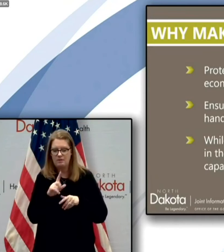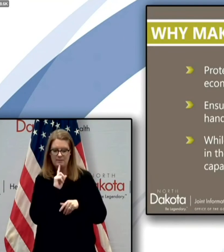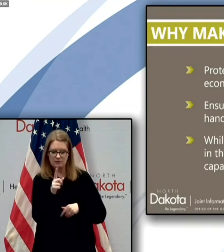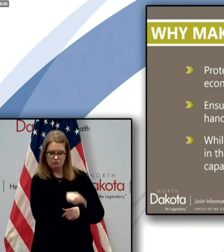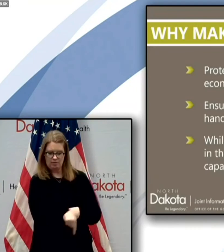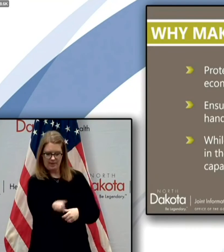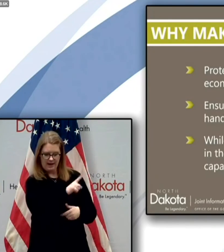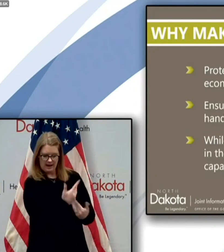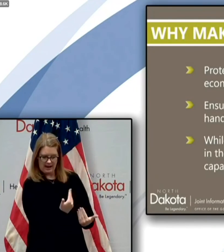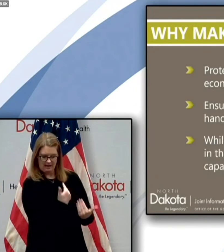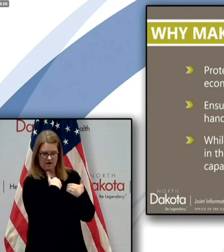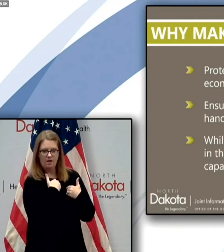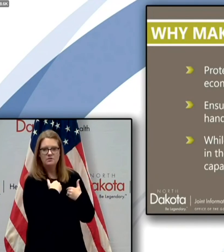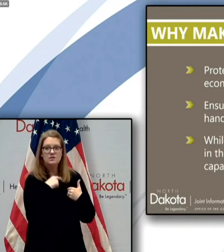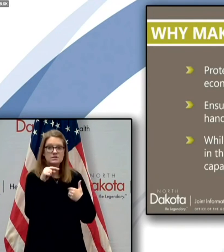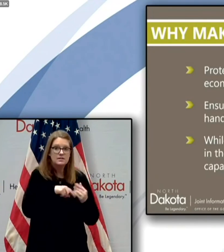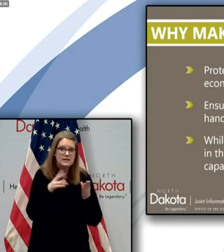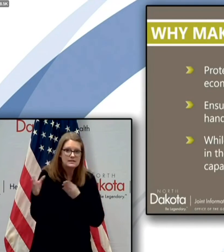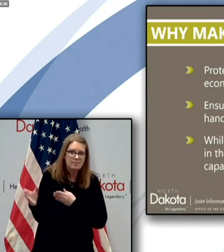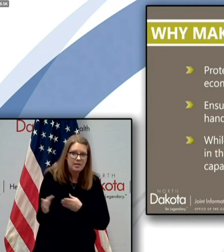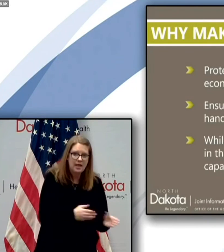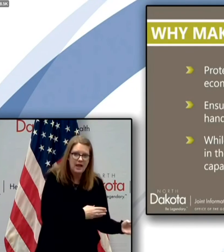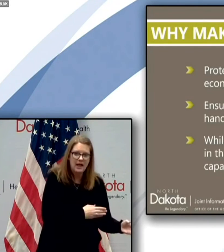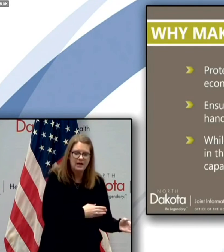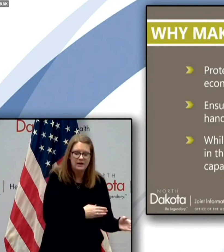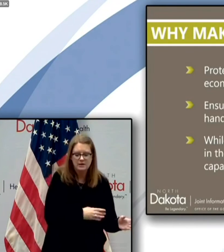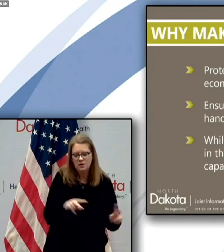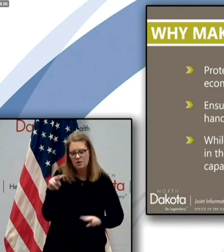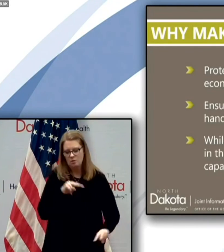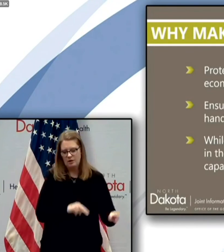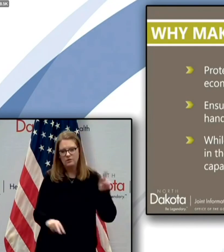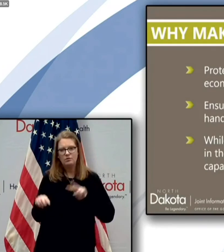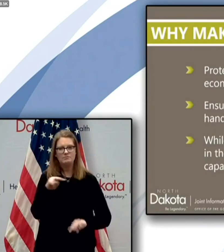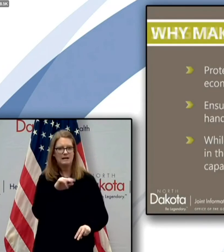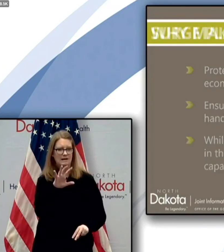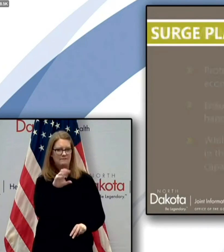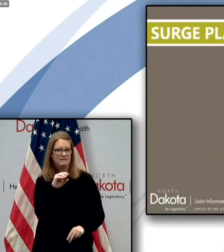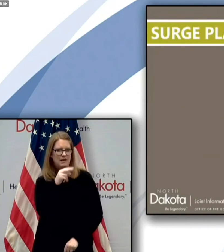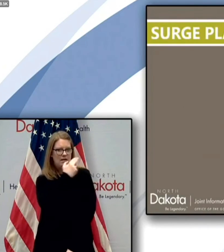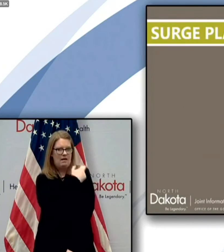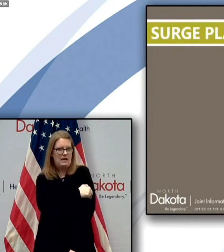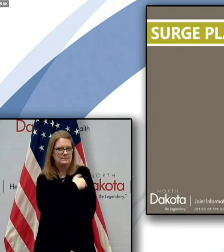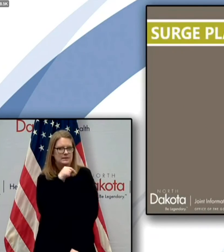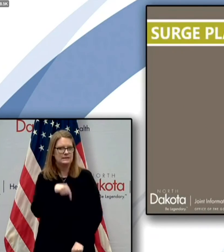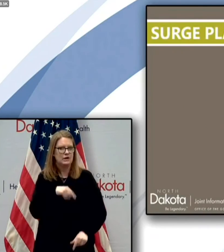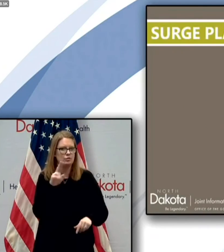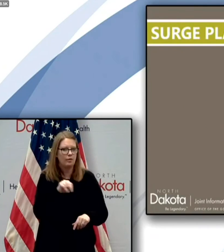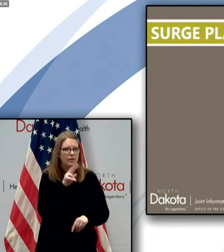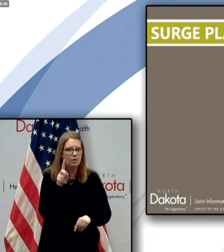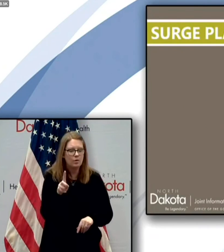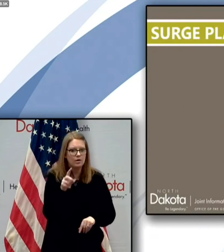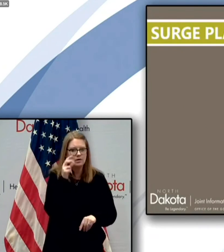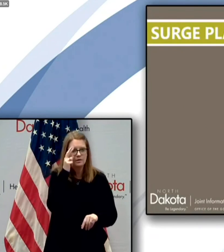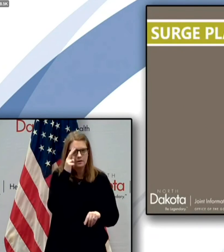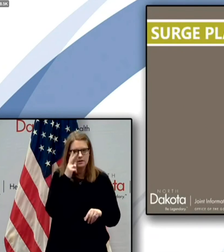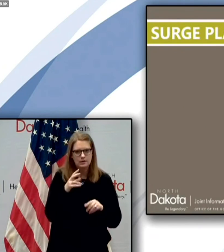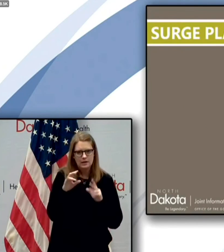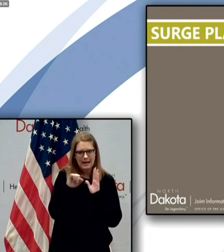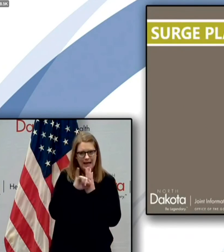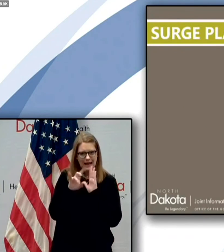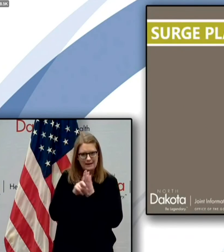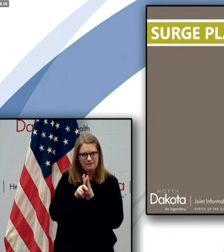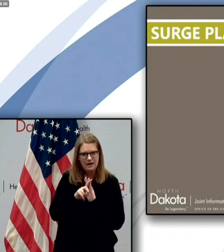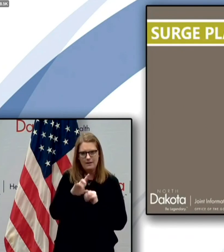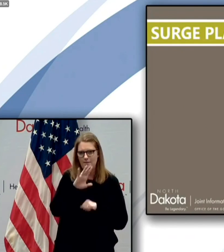the purpose of our plan, we looked at 50 hospitals in the state of North Dakota, and we identified their bed